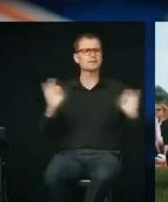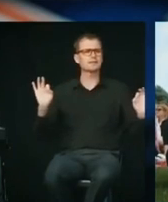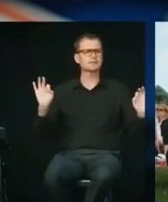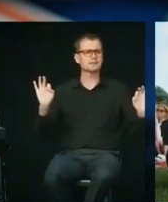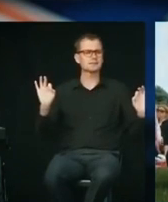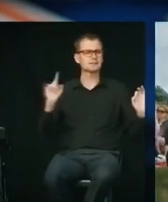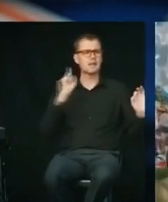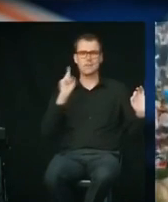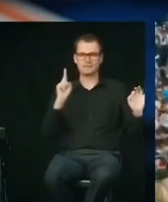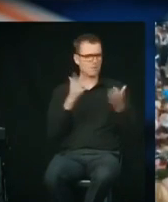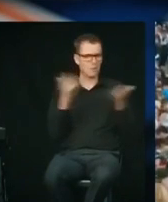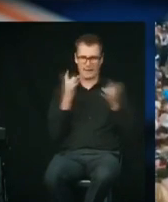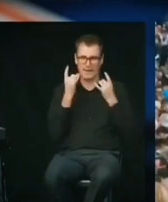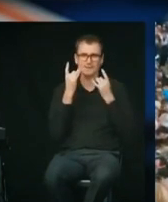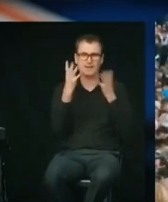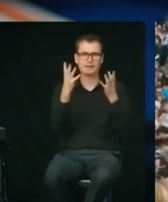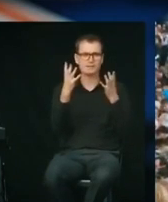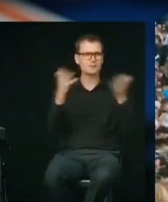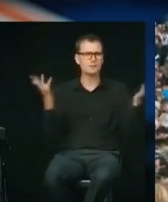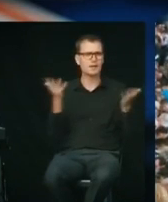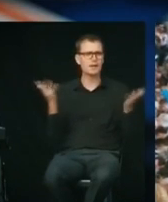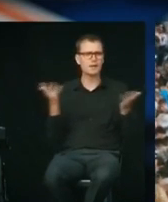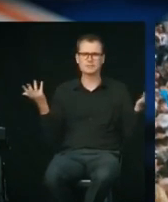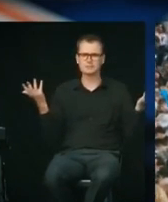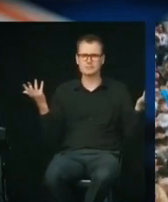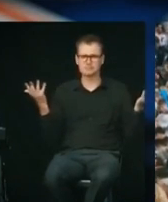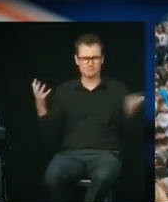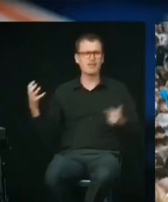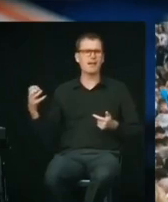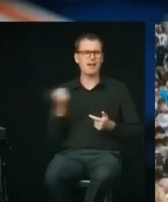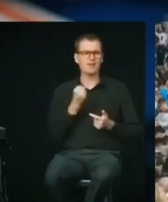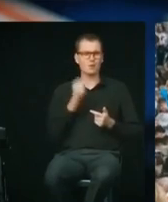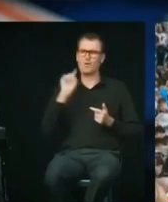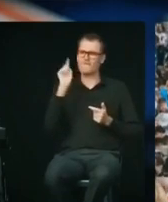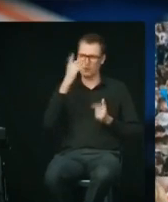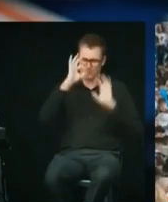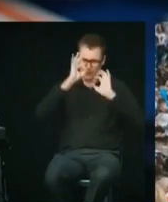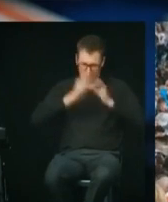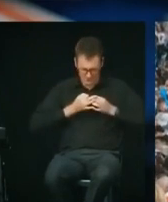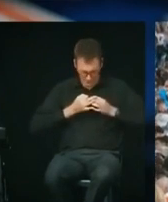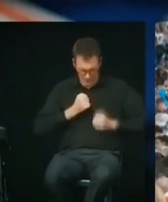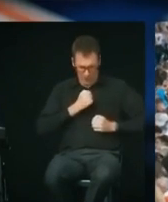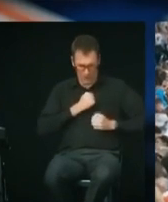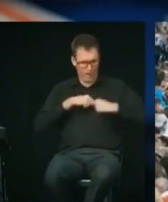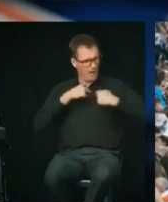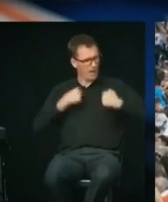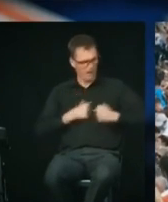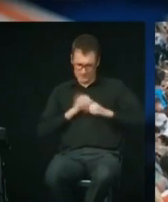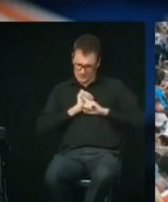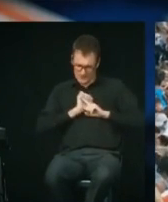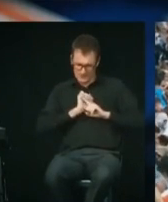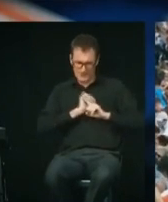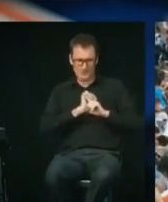But we got to start from somewhere. We have to start cleaning our own heart first.